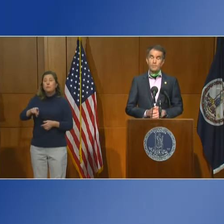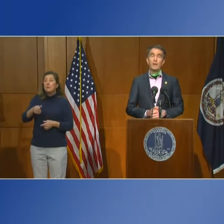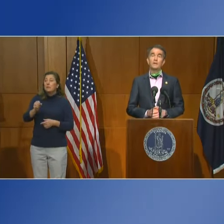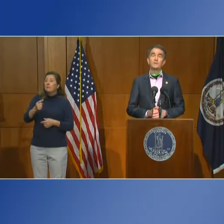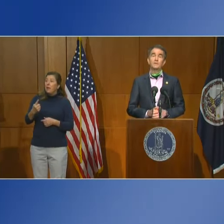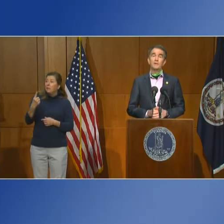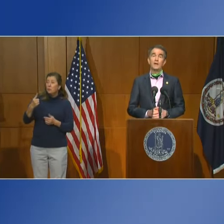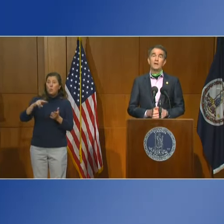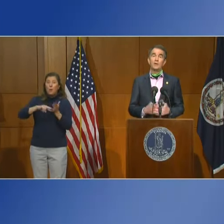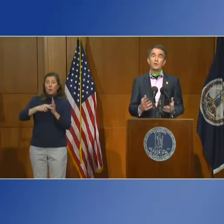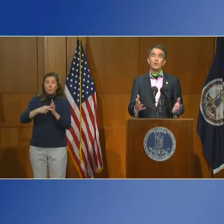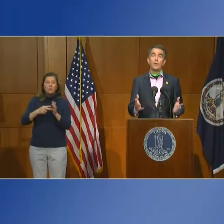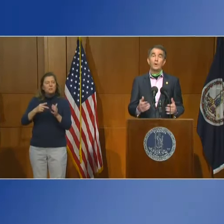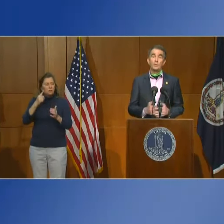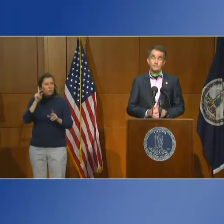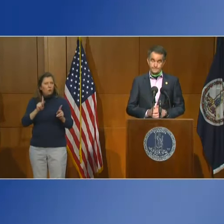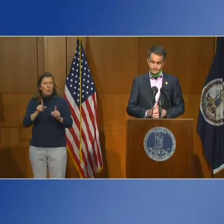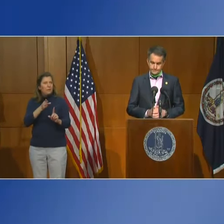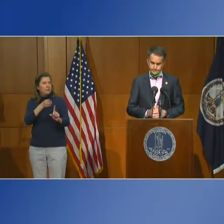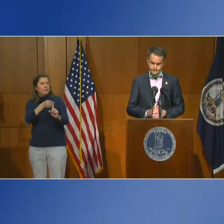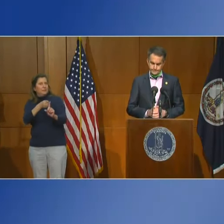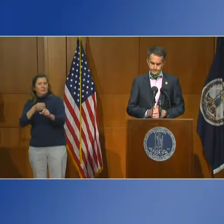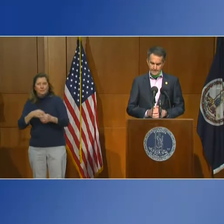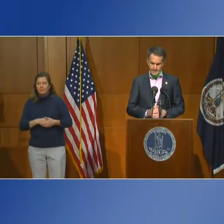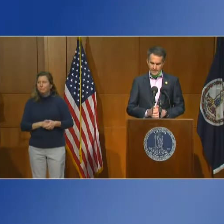mean for the places that you go.